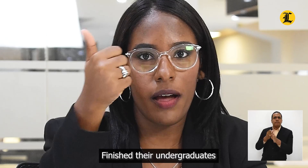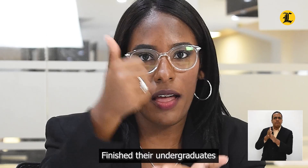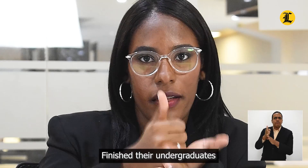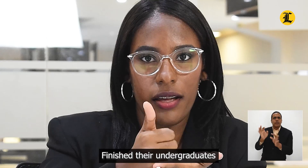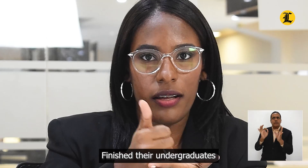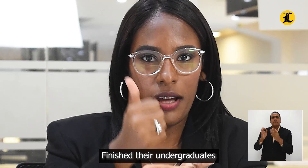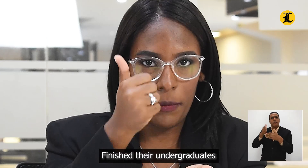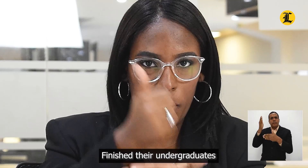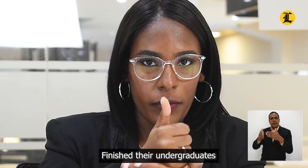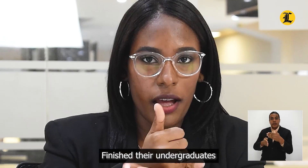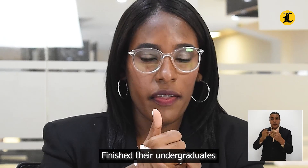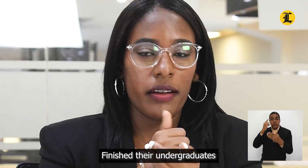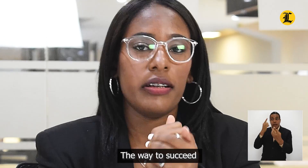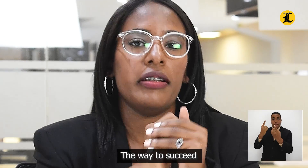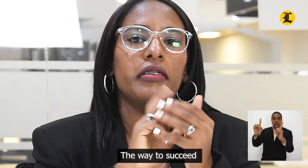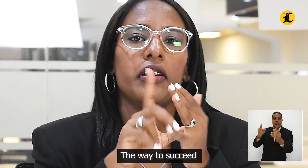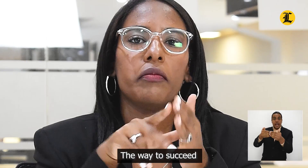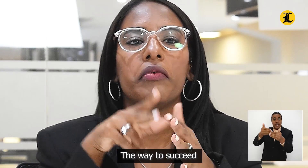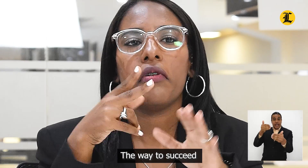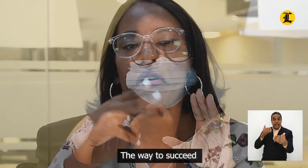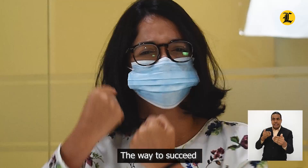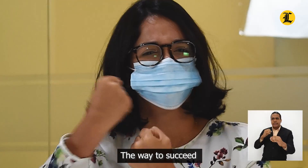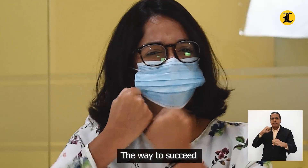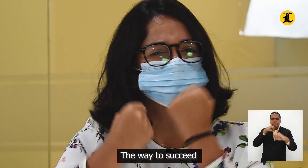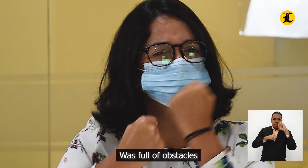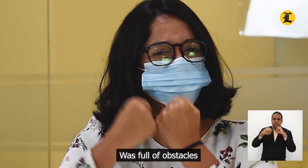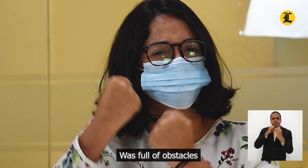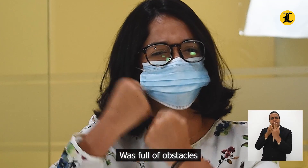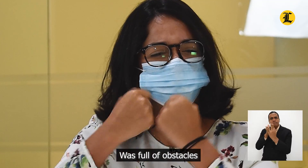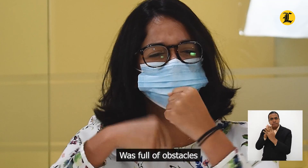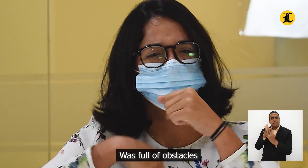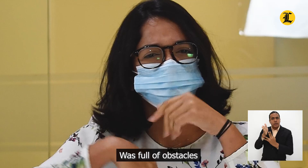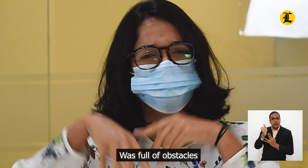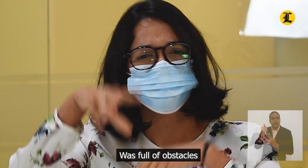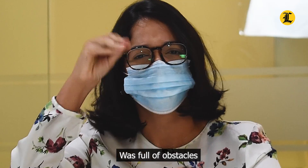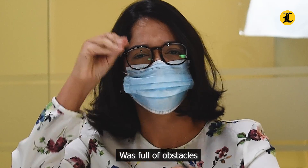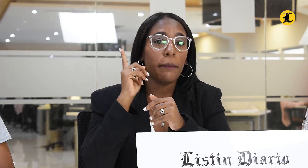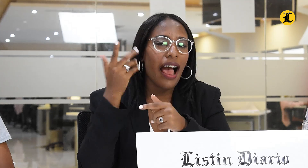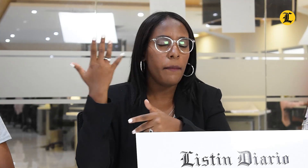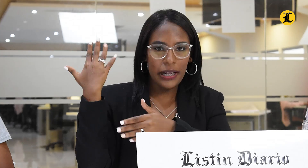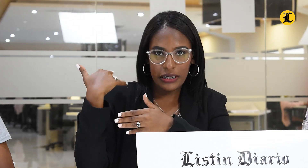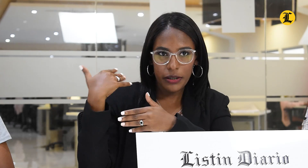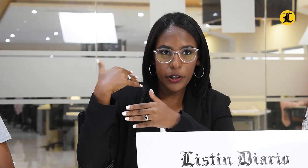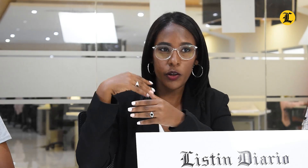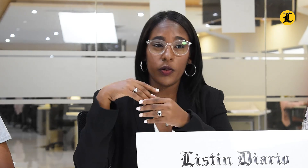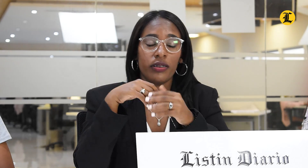Pablo finished their undergraduates, their way to succeed was full of obstacles.